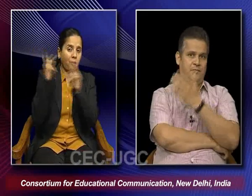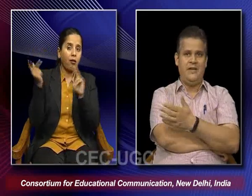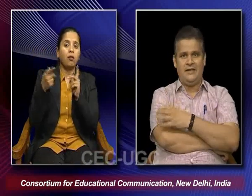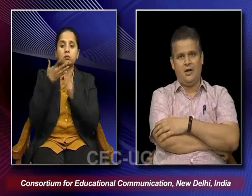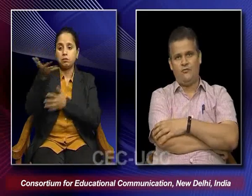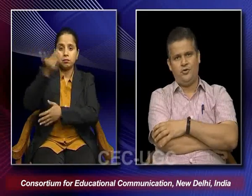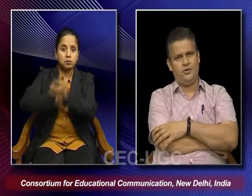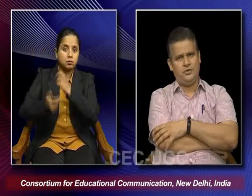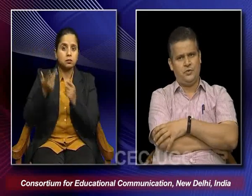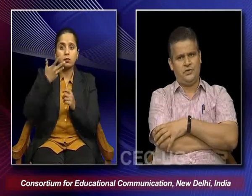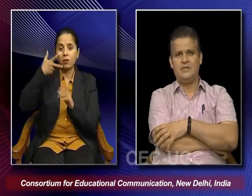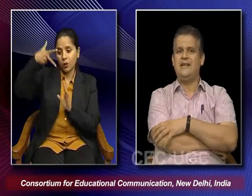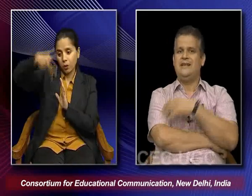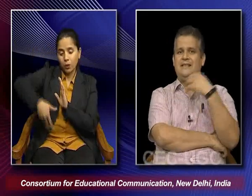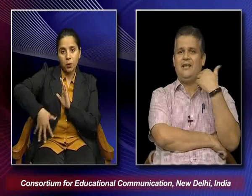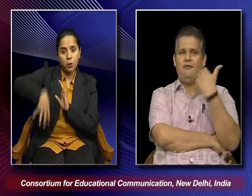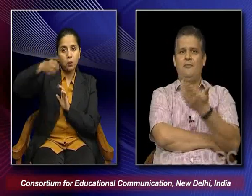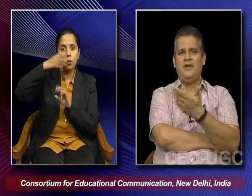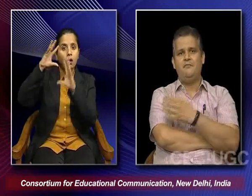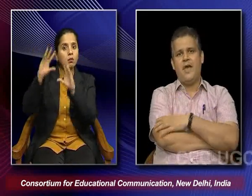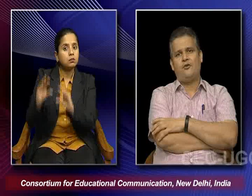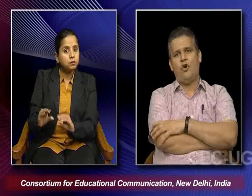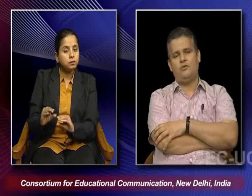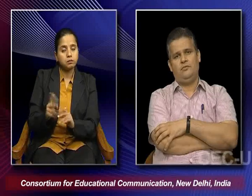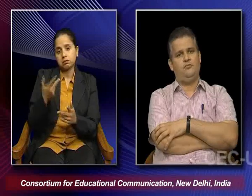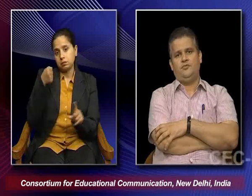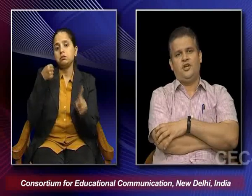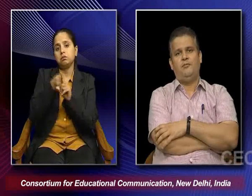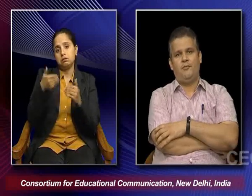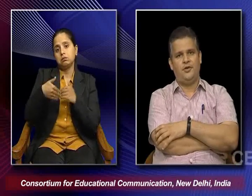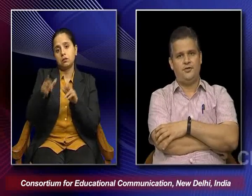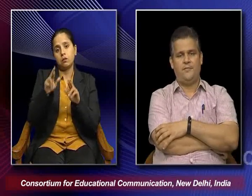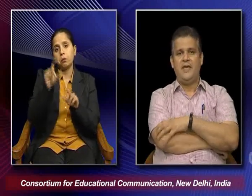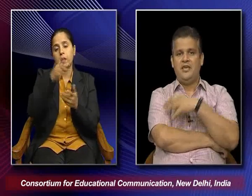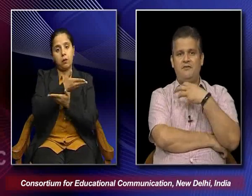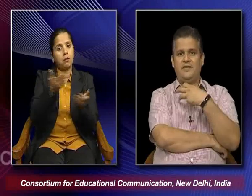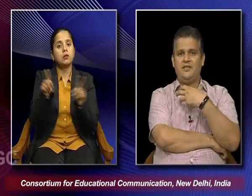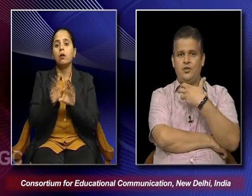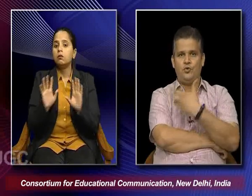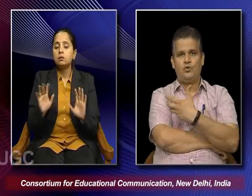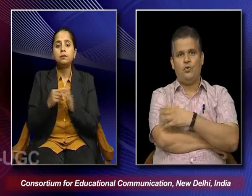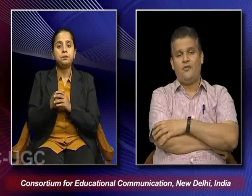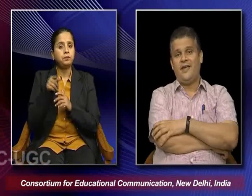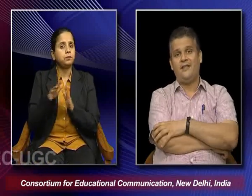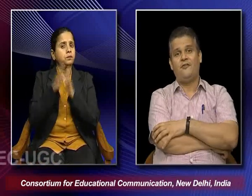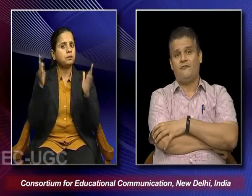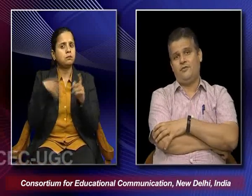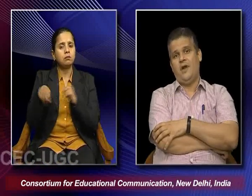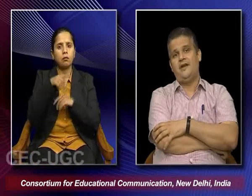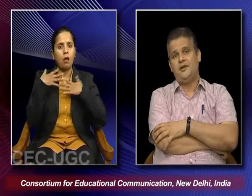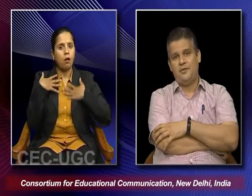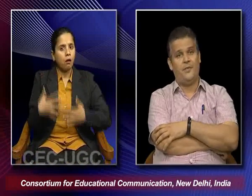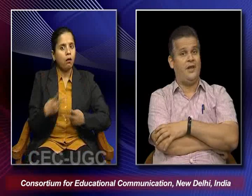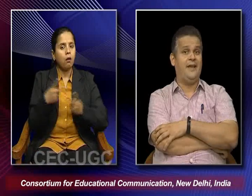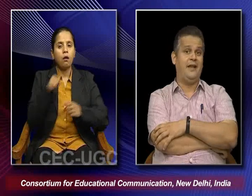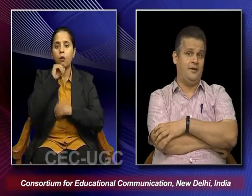a depleting groundwater resources, there will be an impact on general population. Even there is the huge toll on the health of